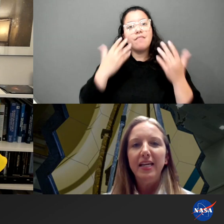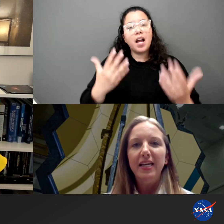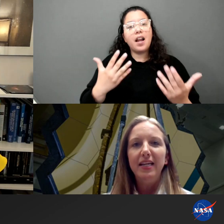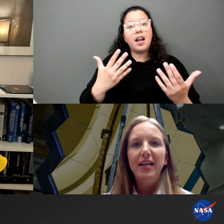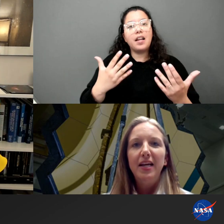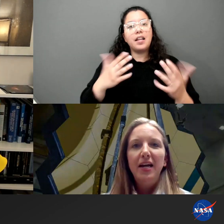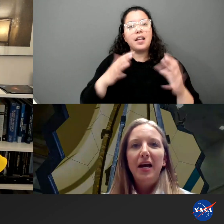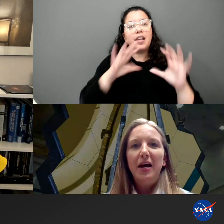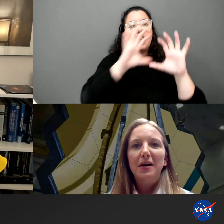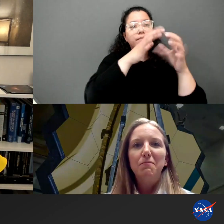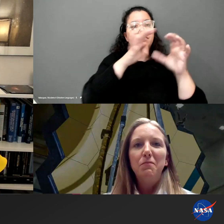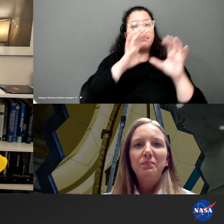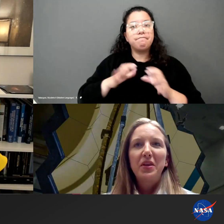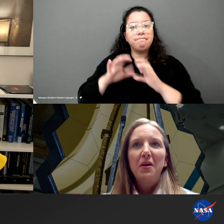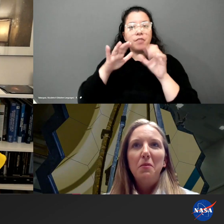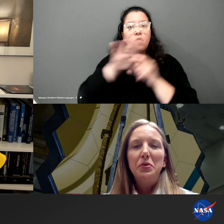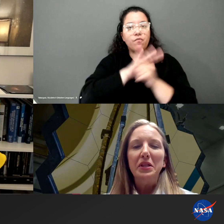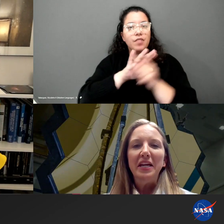that contain